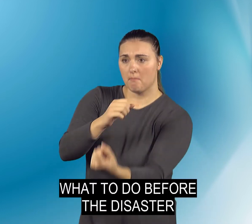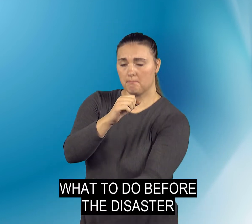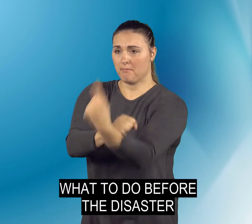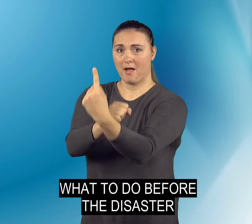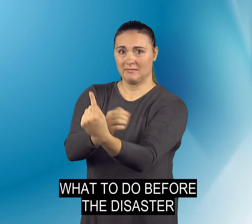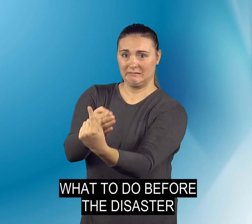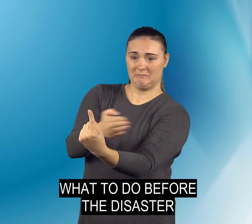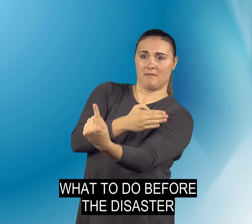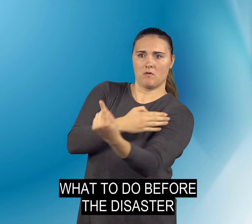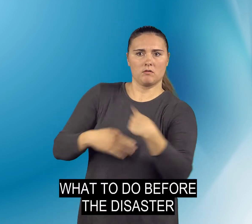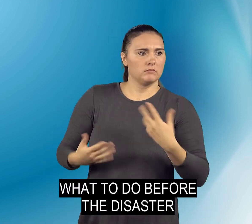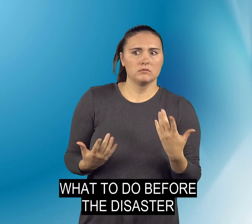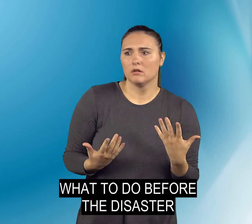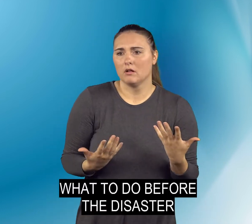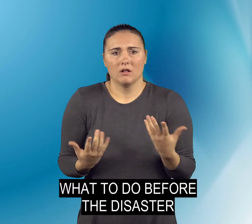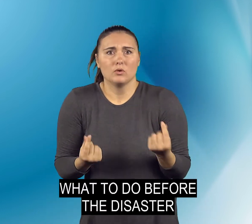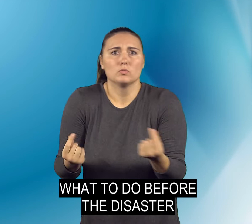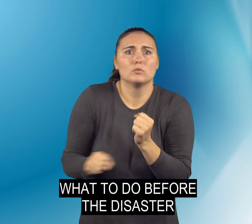What to do before the disaster?